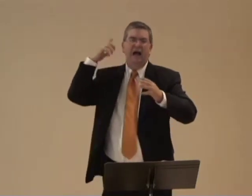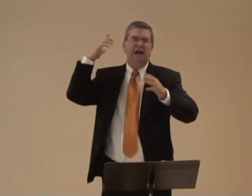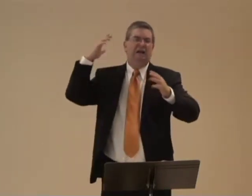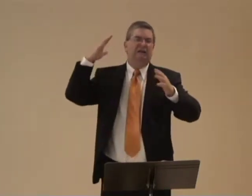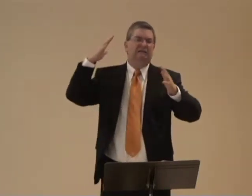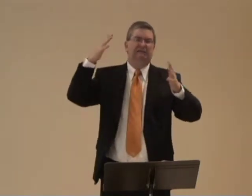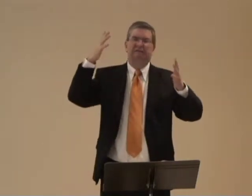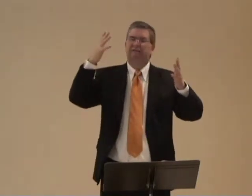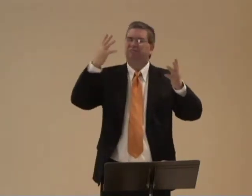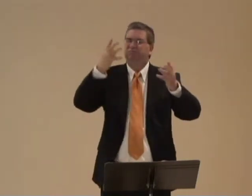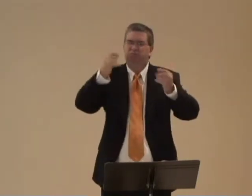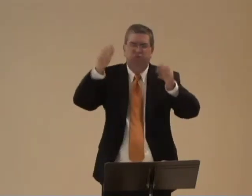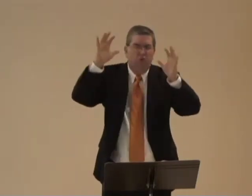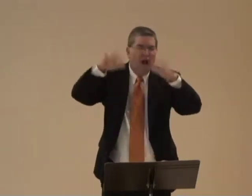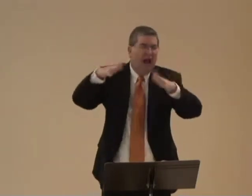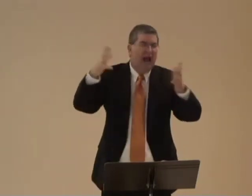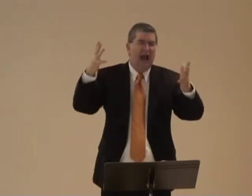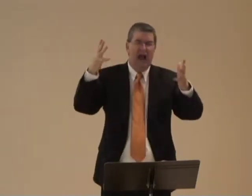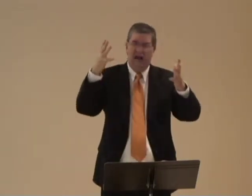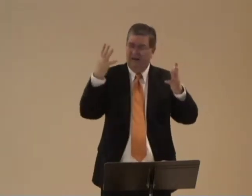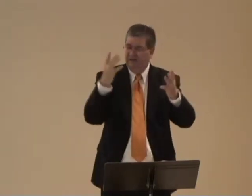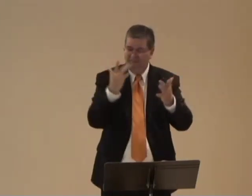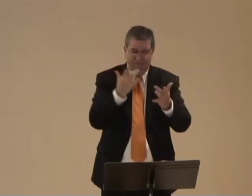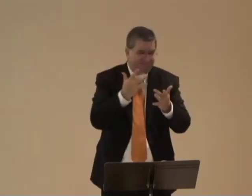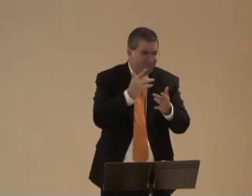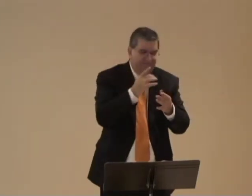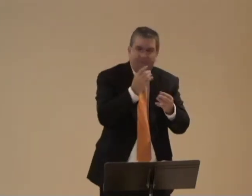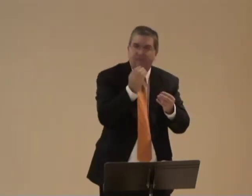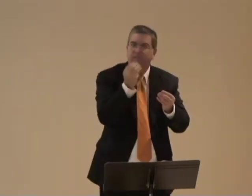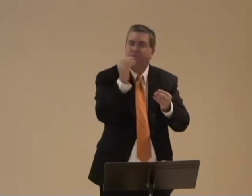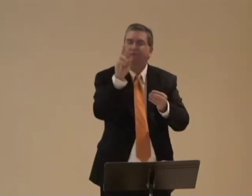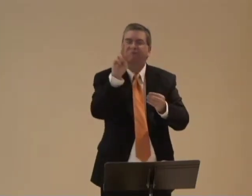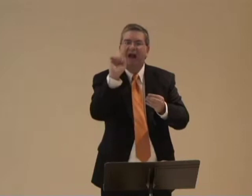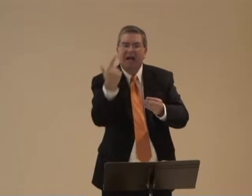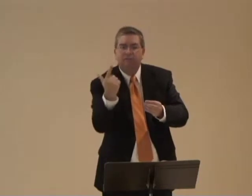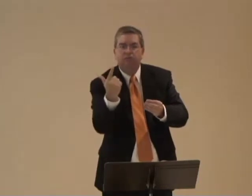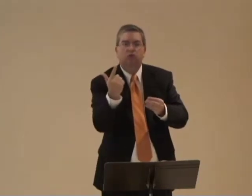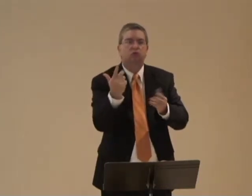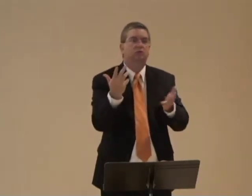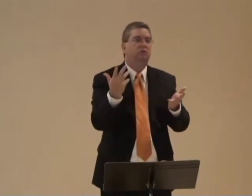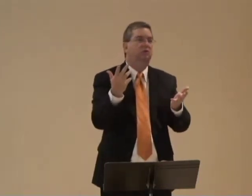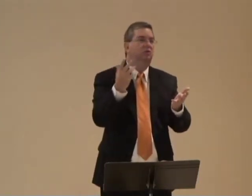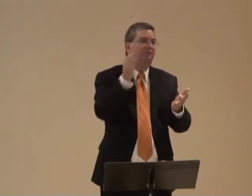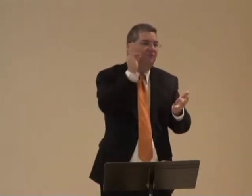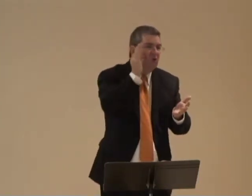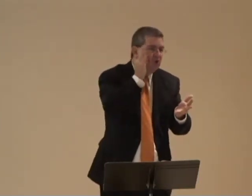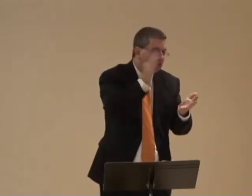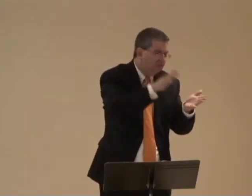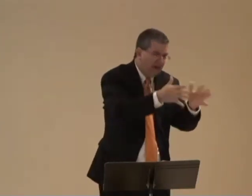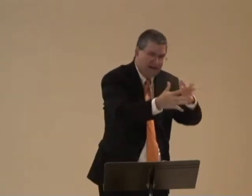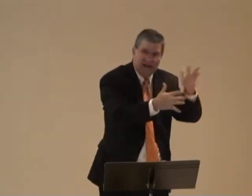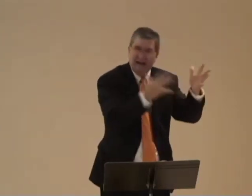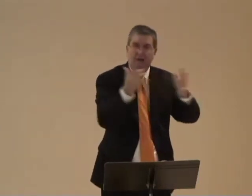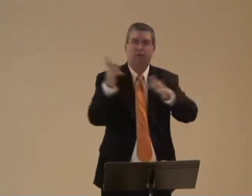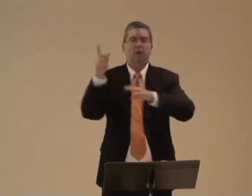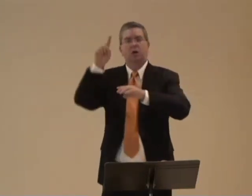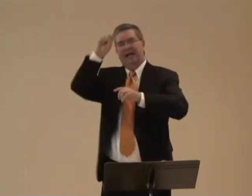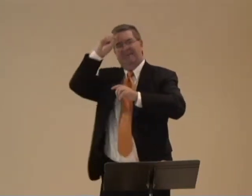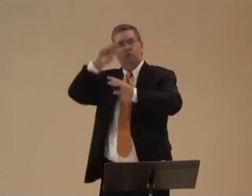then after the 7 years, they would have plenty for 7 years, and then after that it would become very dry in the land, and there